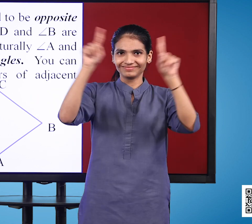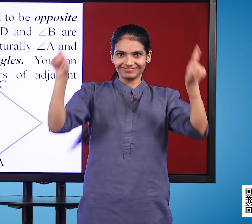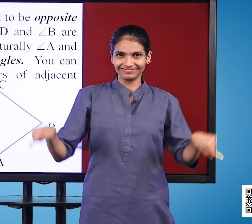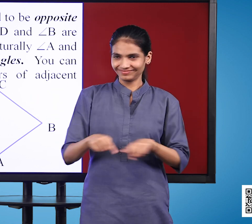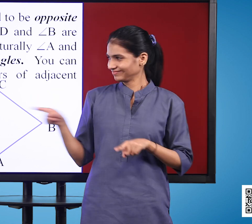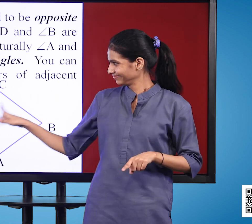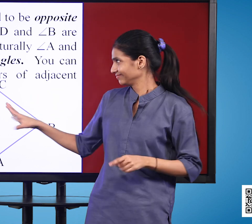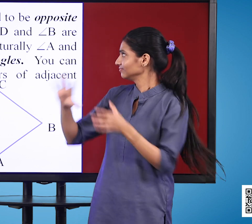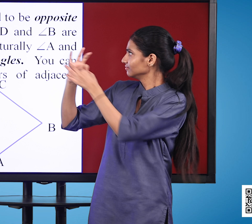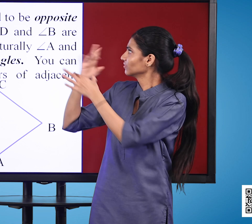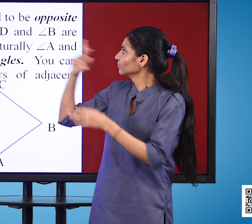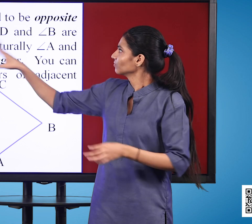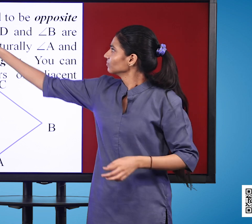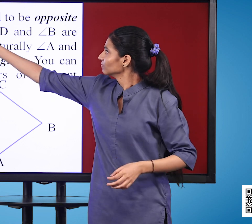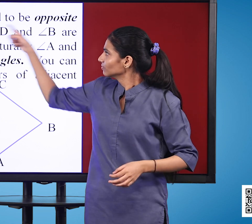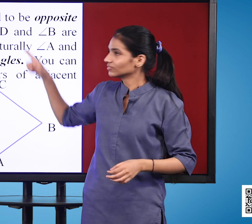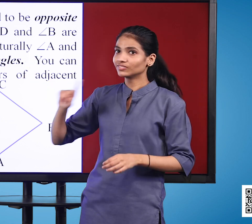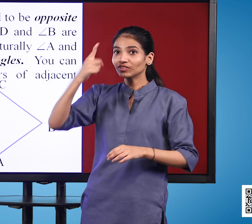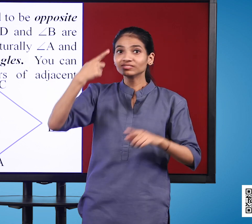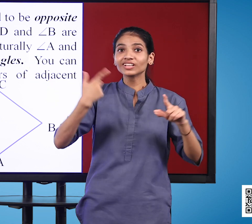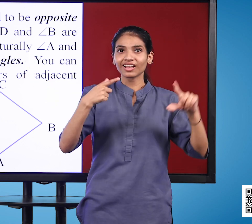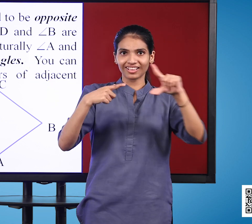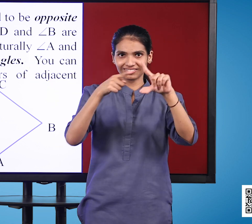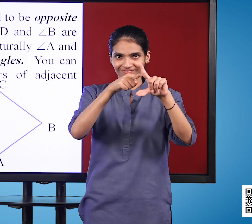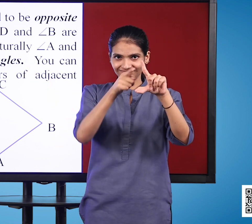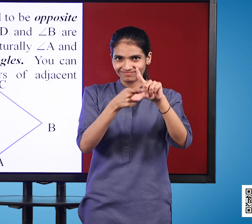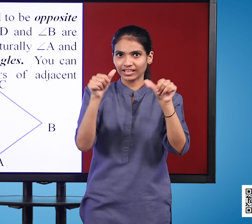Angle A and angle C are said to be opposite angles.